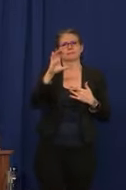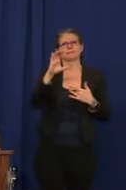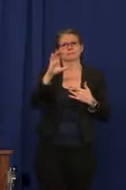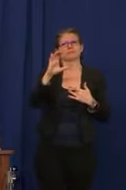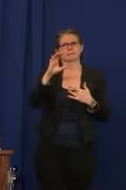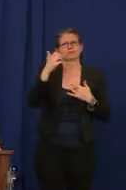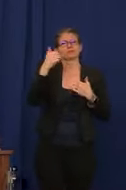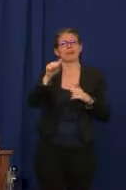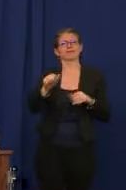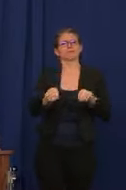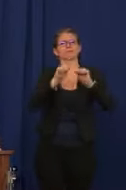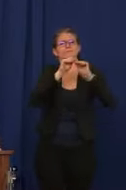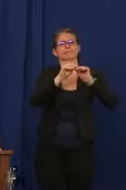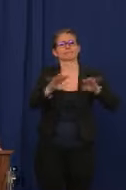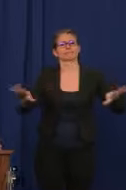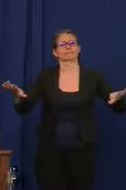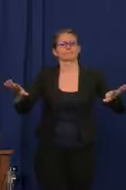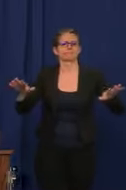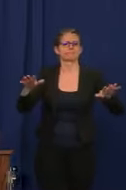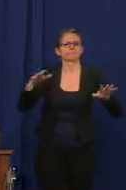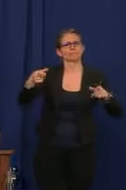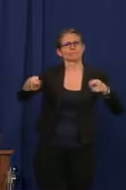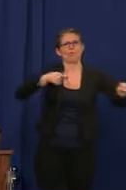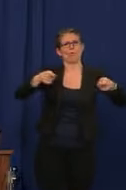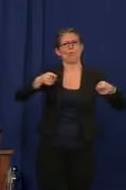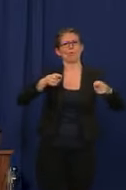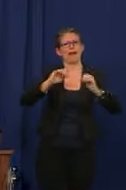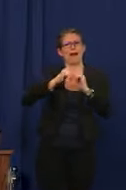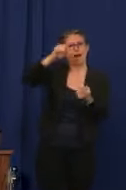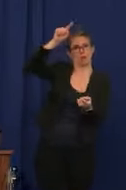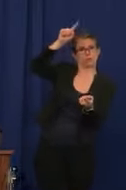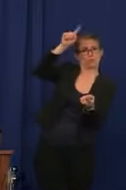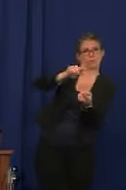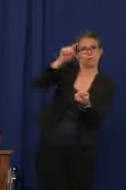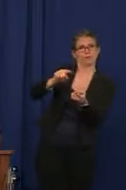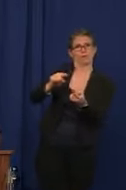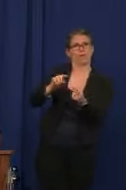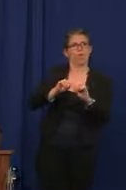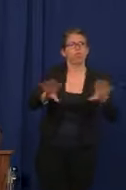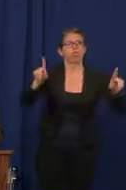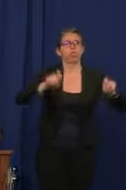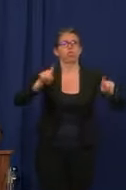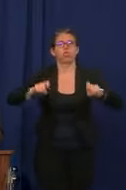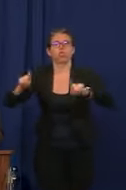capacity, which has kind of given us an incomplete picture of the outbreak in Maine.